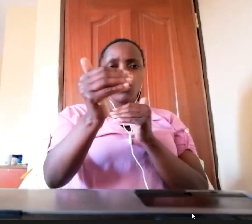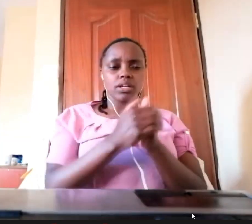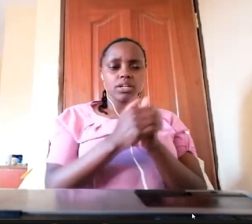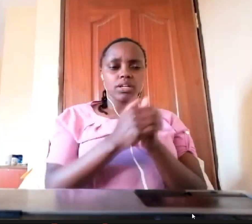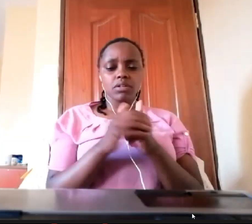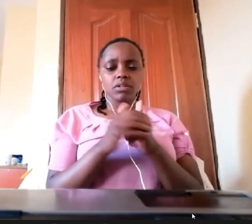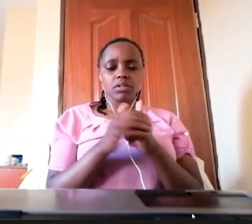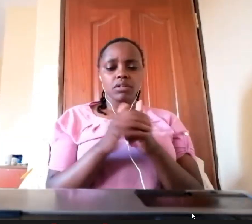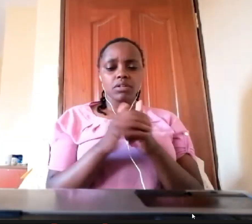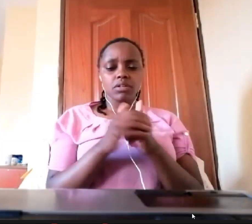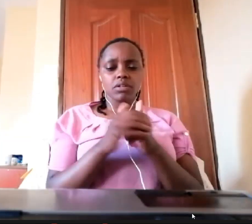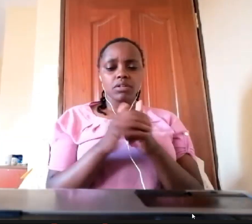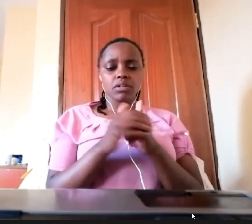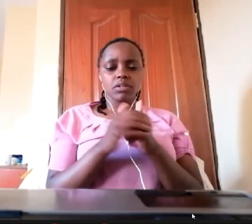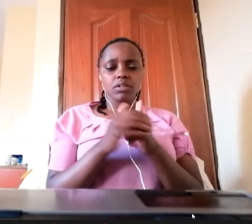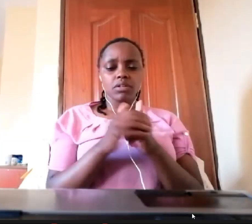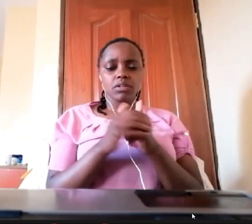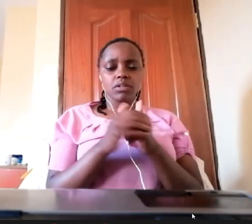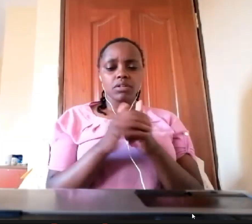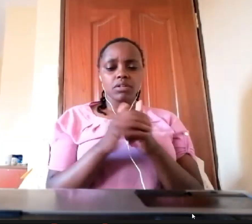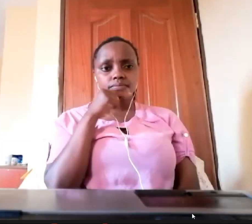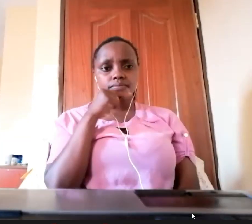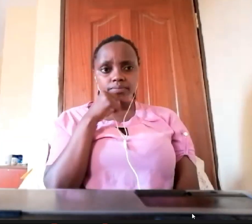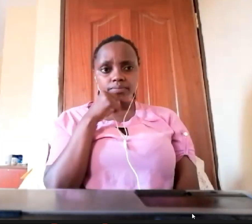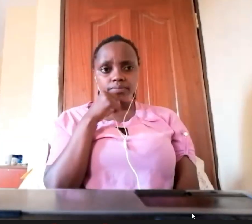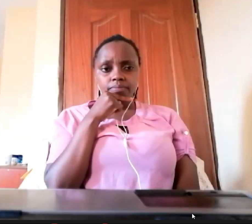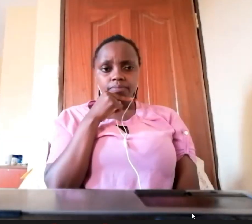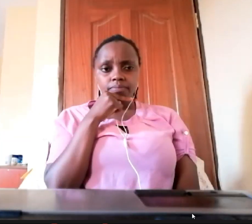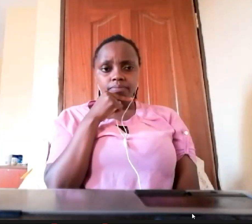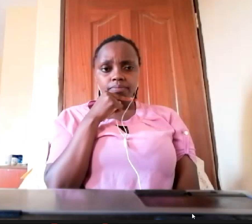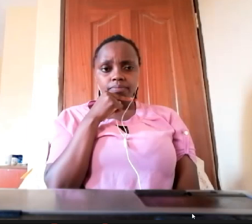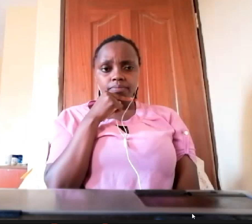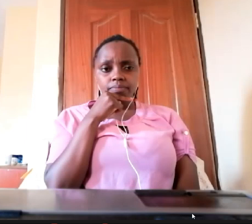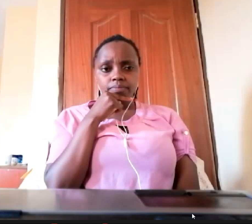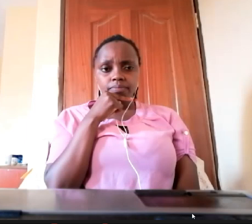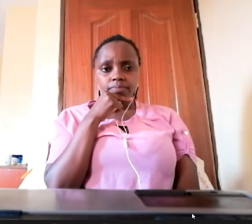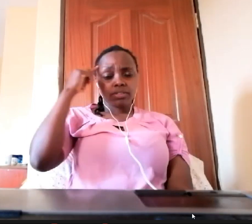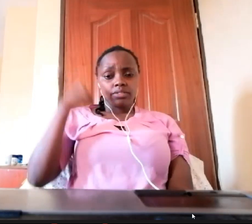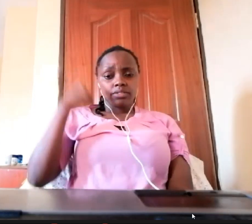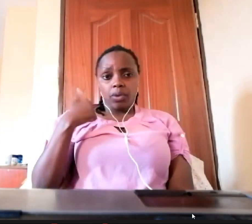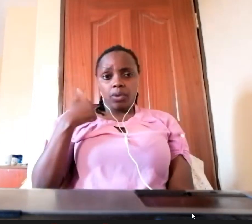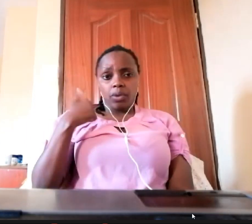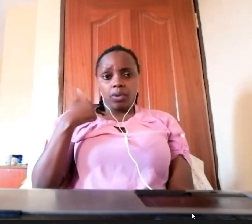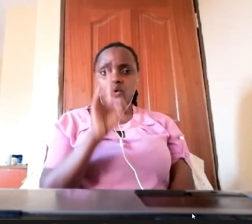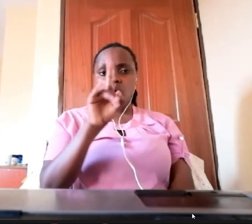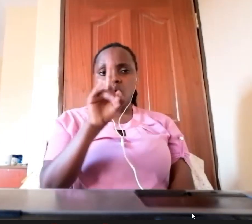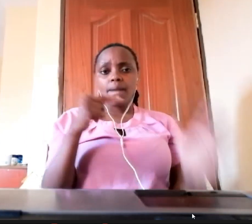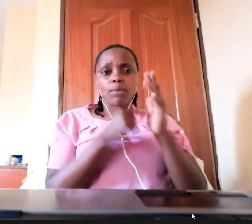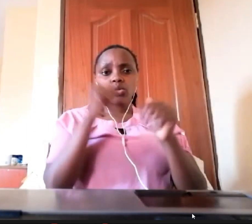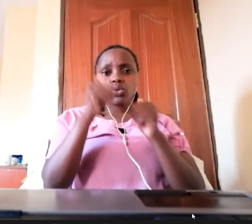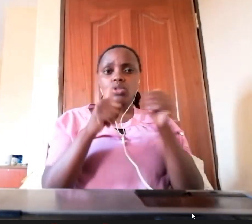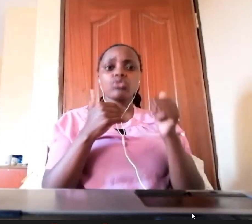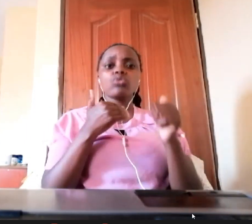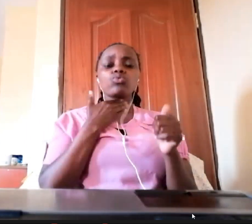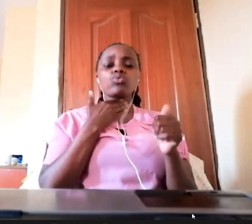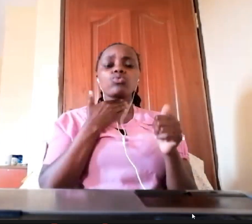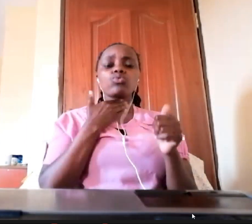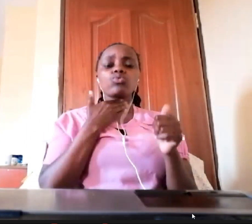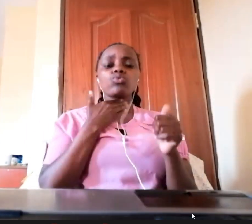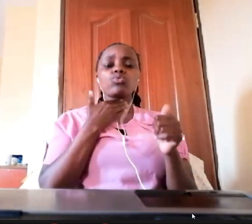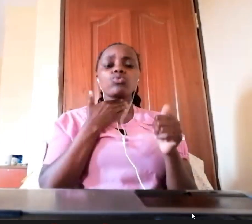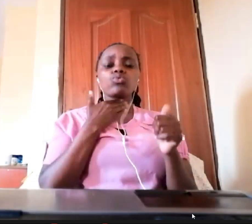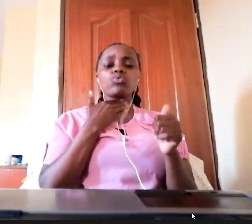very brief in my closing remarks. I think for me, the one point maybe that I would like to